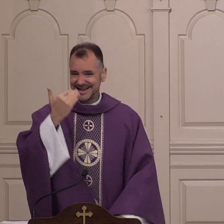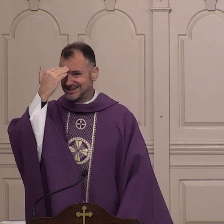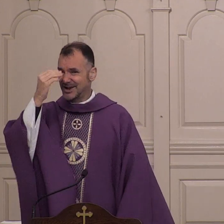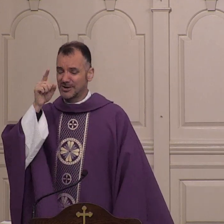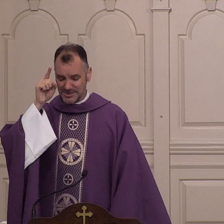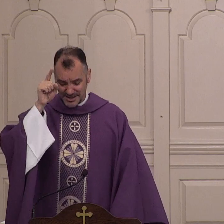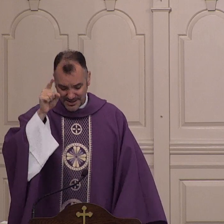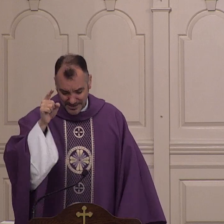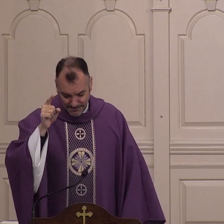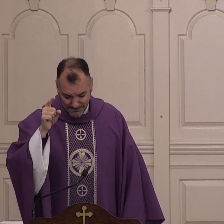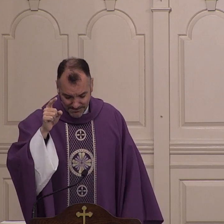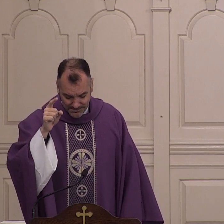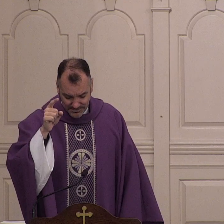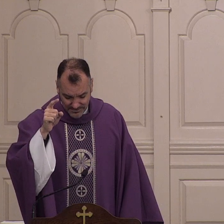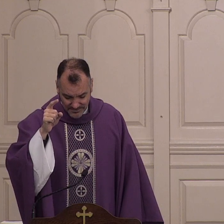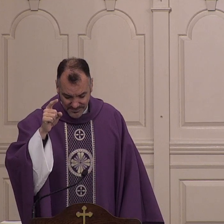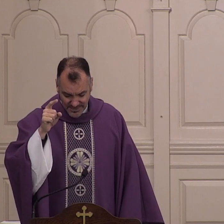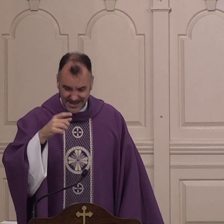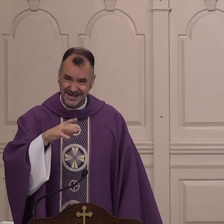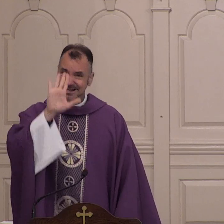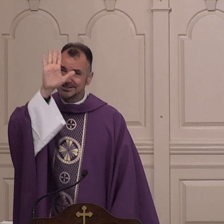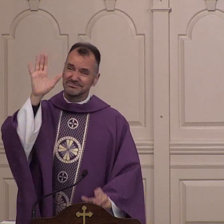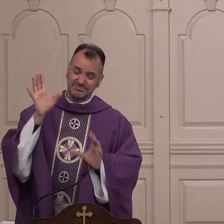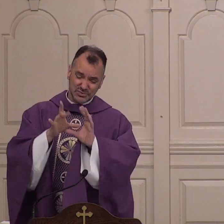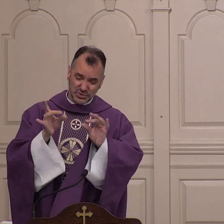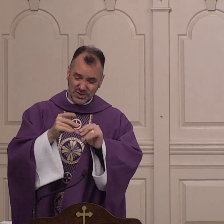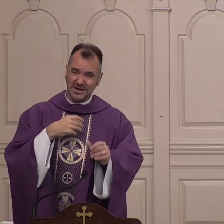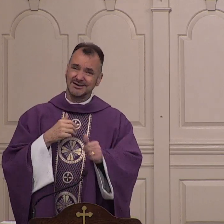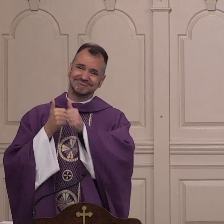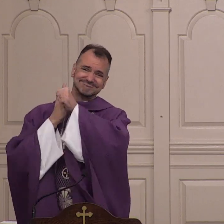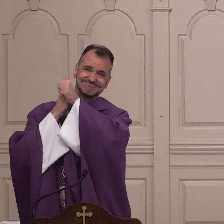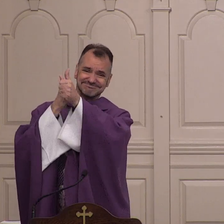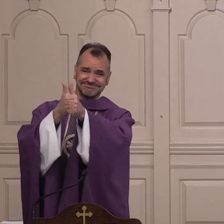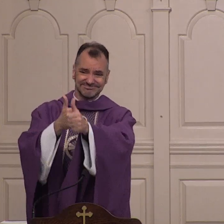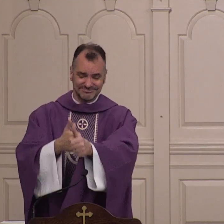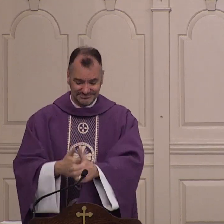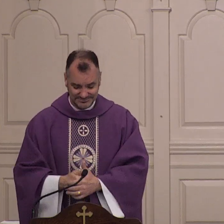But I do know him, and I keep his word.